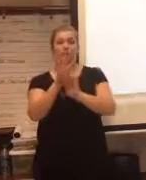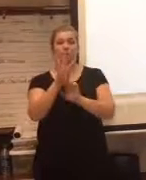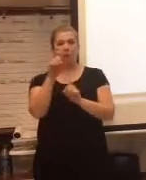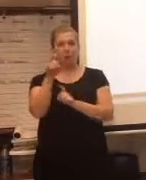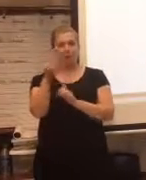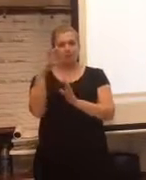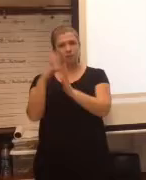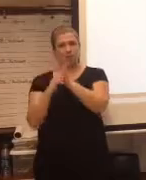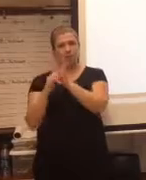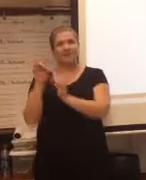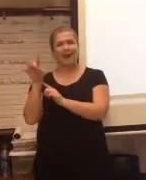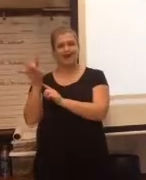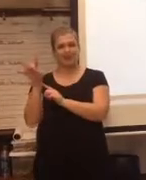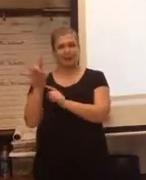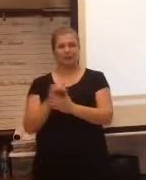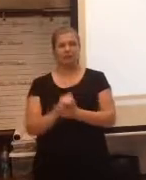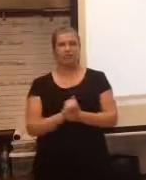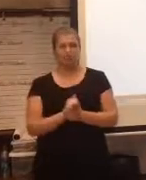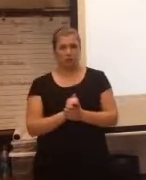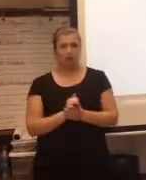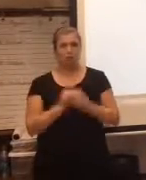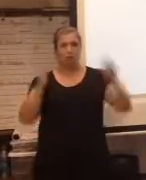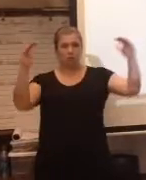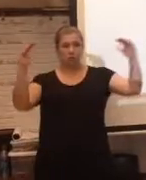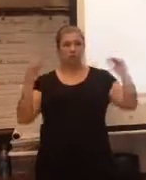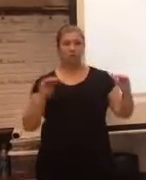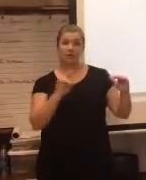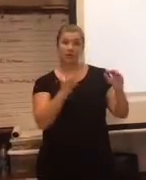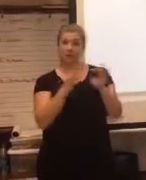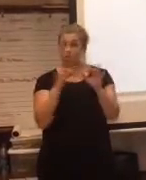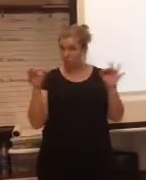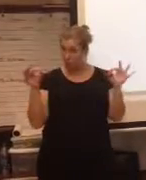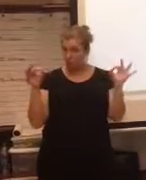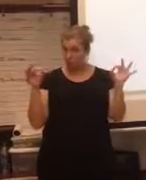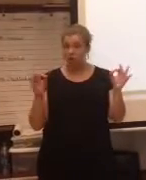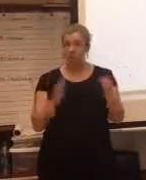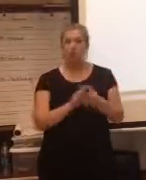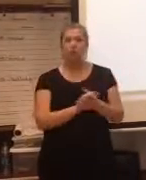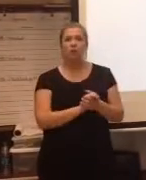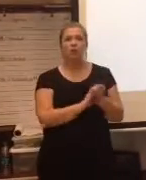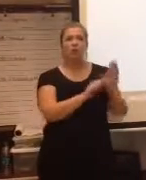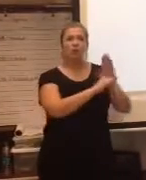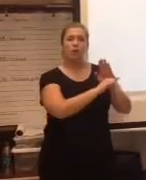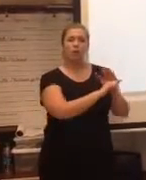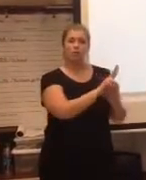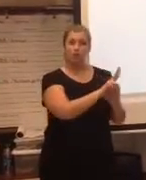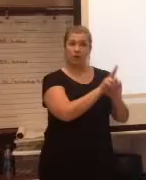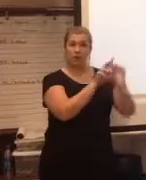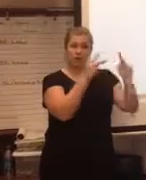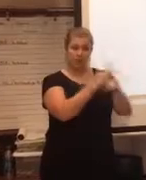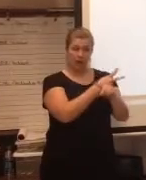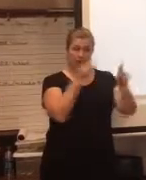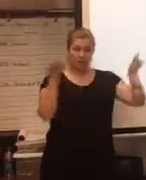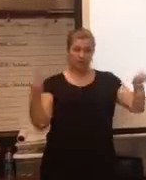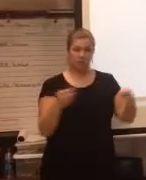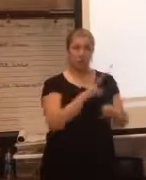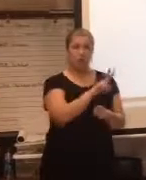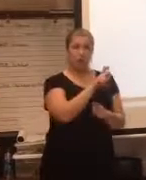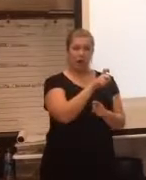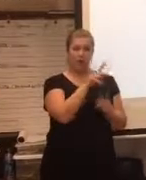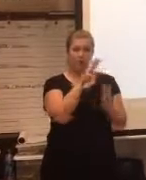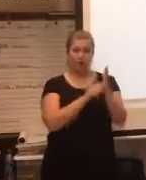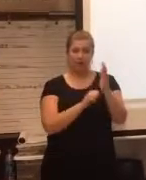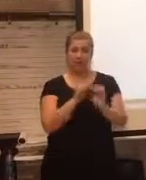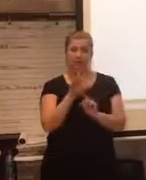4x minus 8. In our second expression, we had negative 3 times quantity